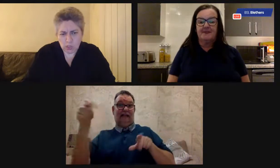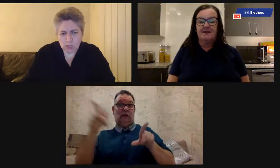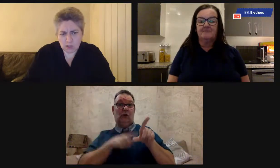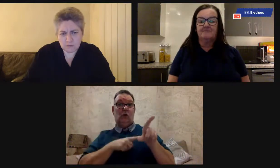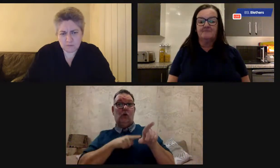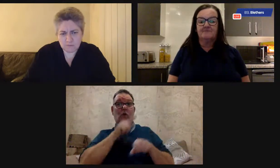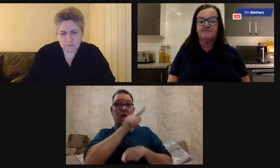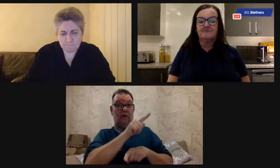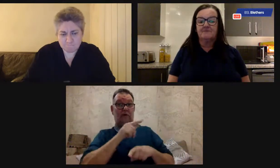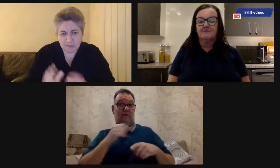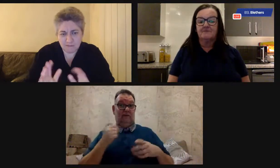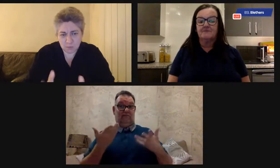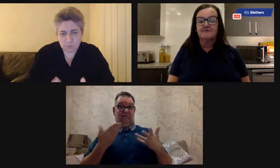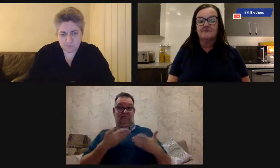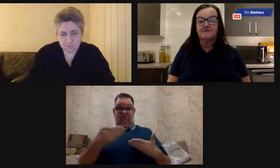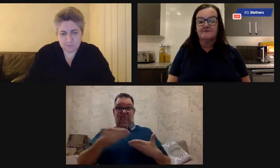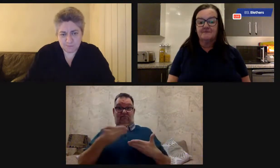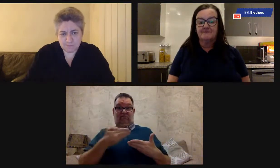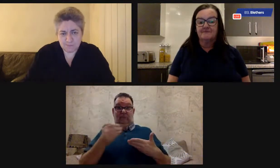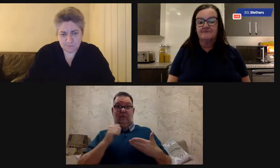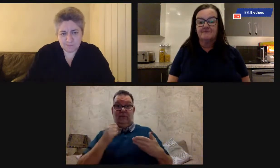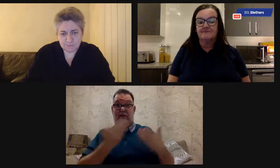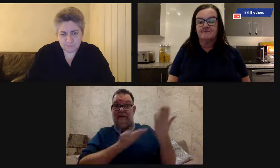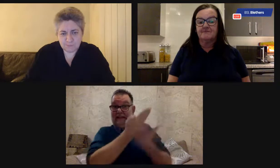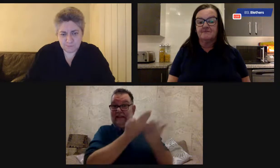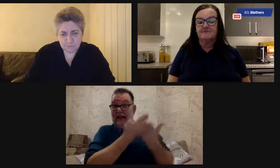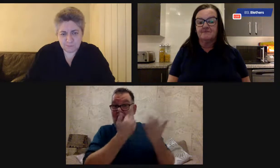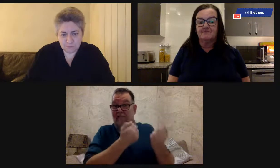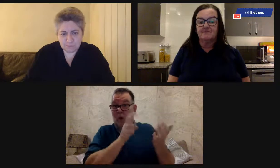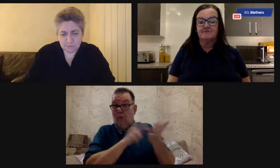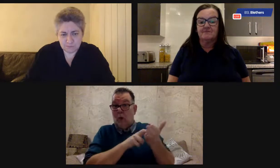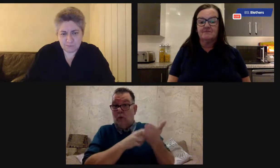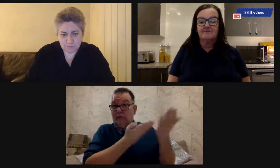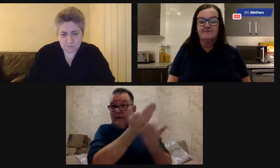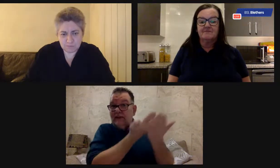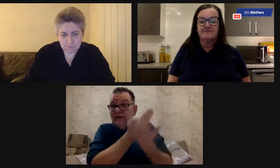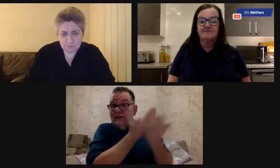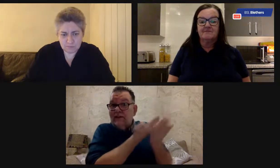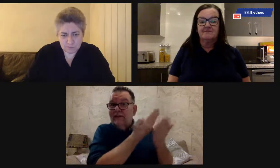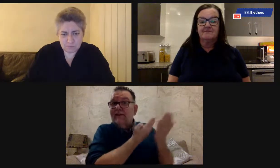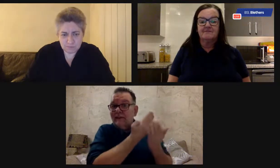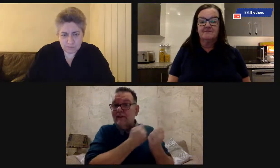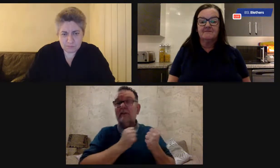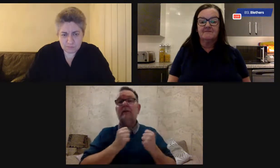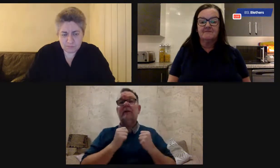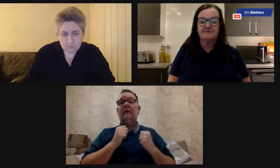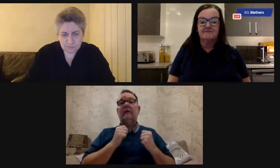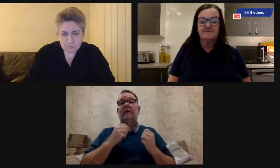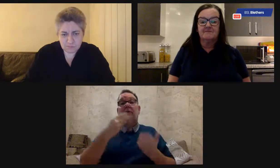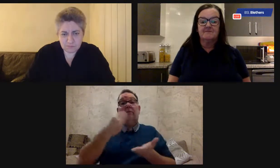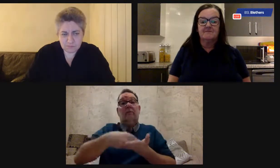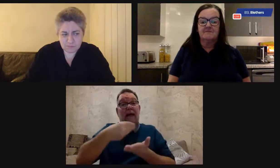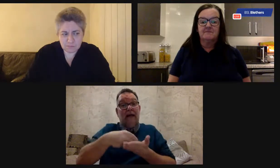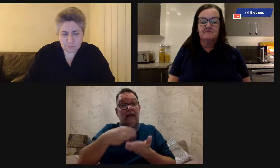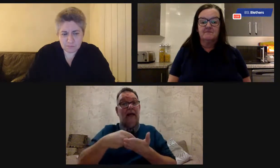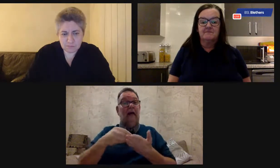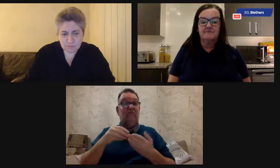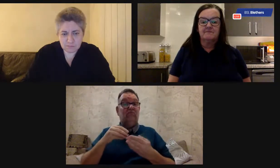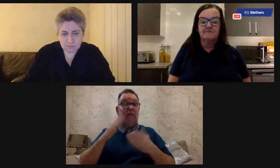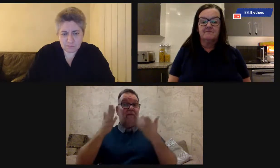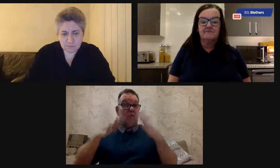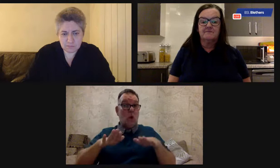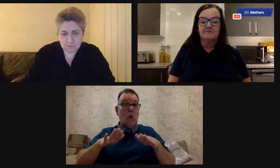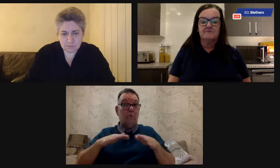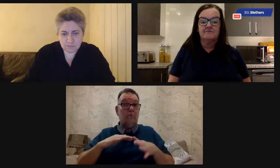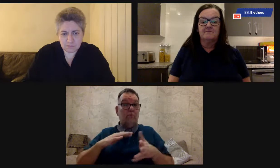need that length of time to plan based on time. So that's why, we're up at the wire just now booking